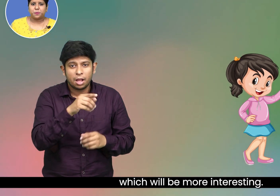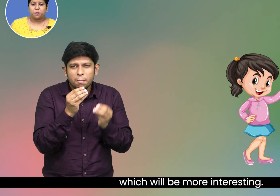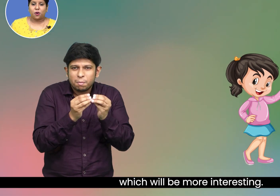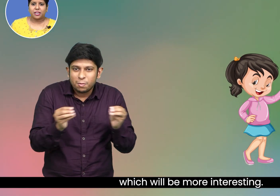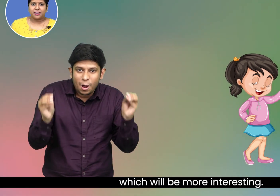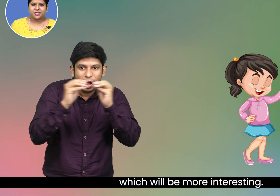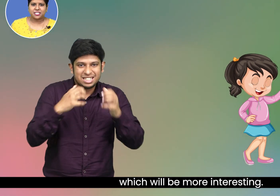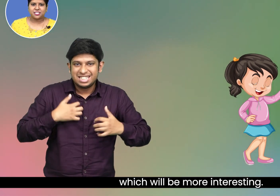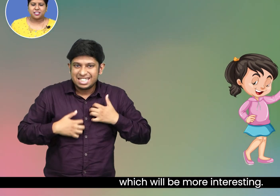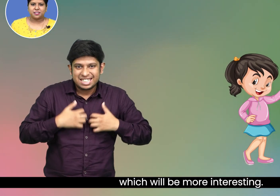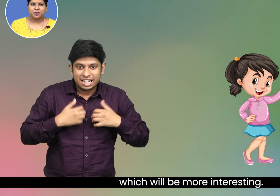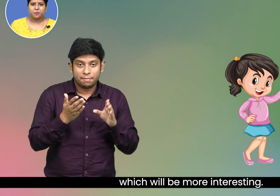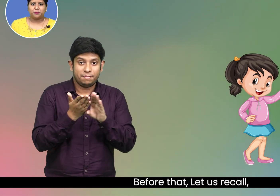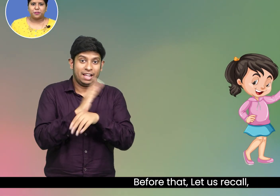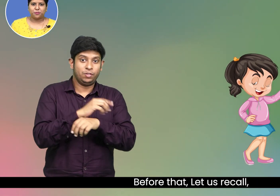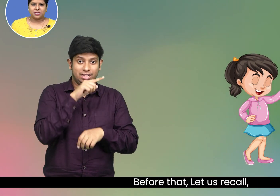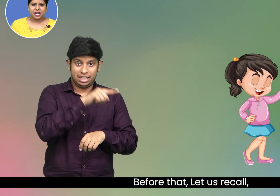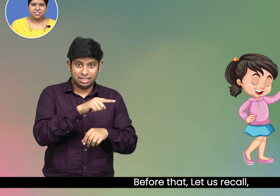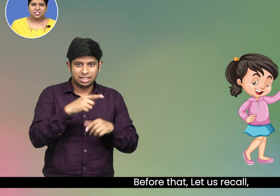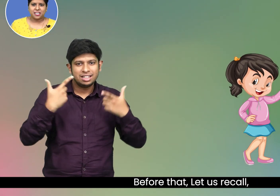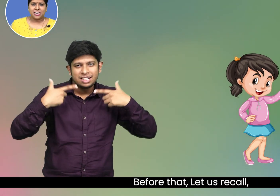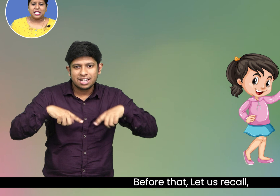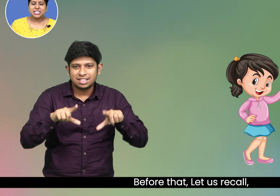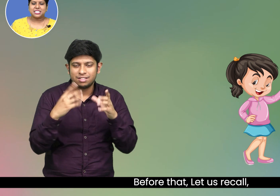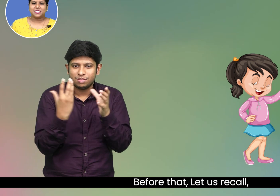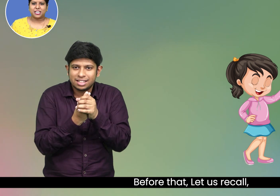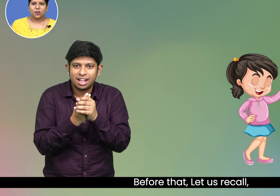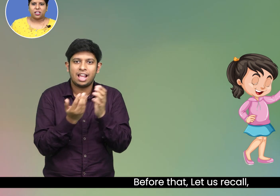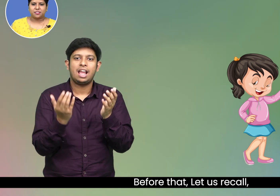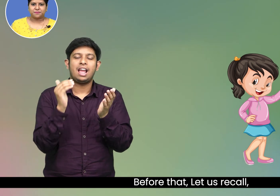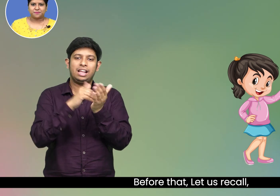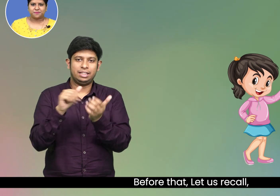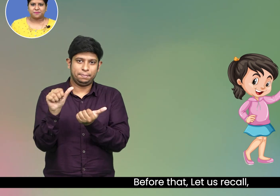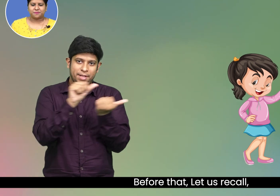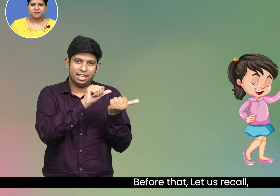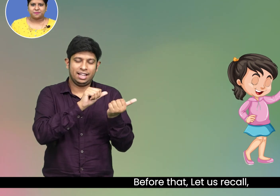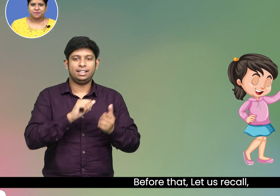which will be more interesting. Before that, let us recall.